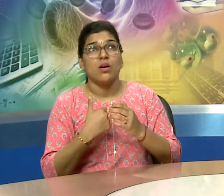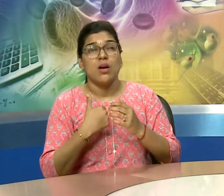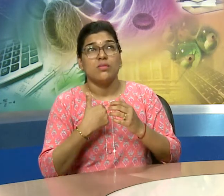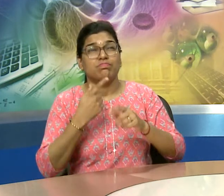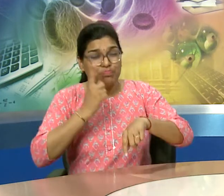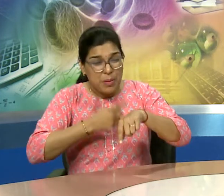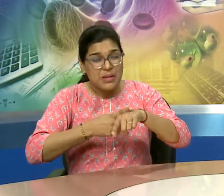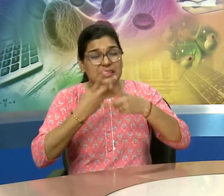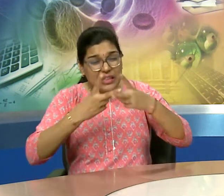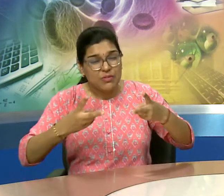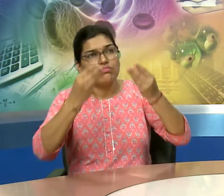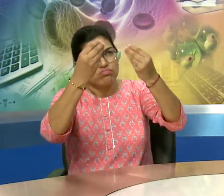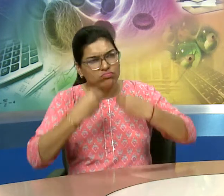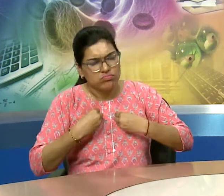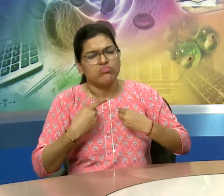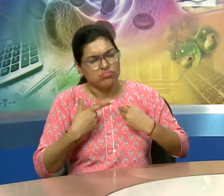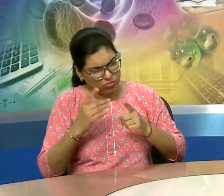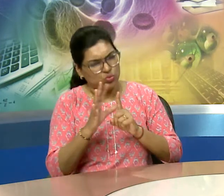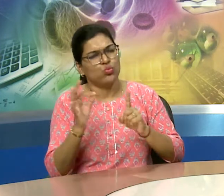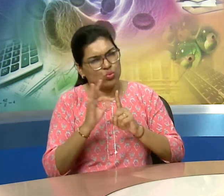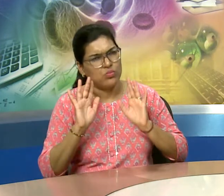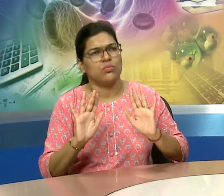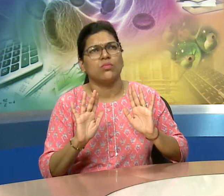spared her children.